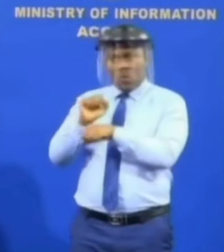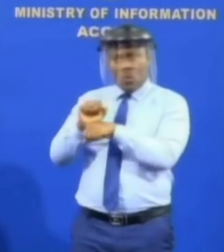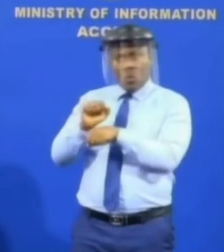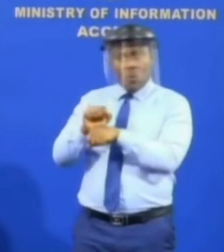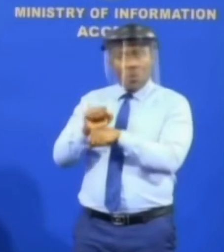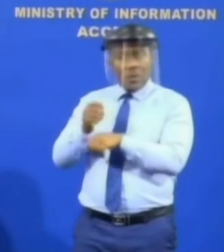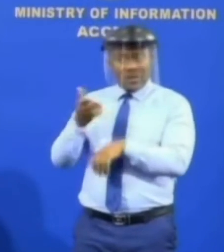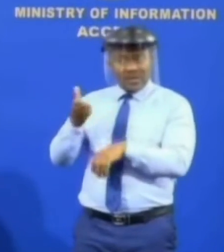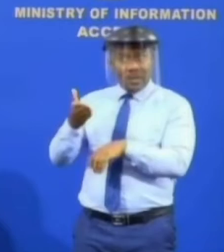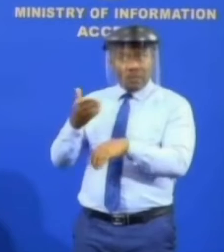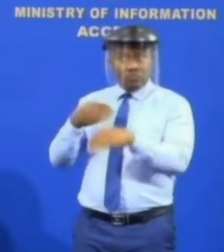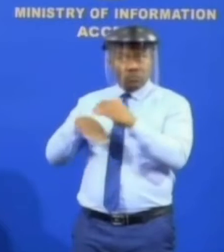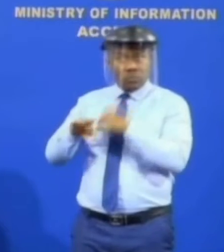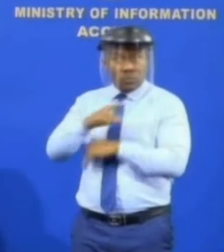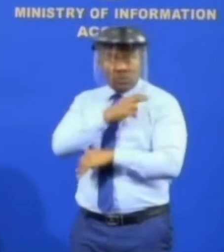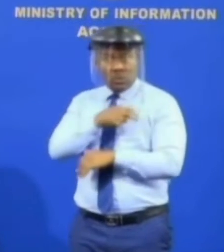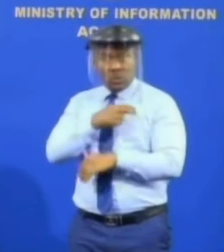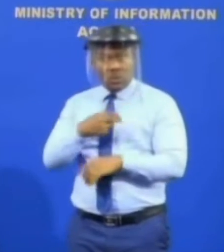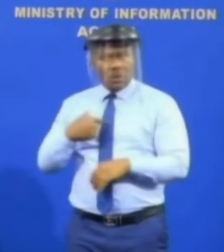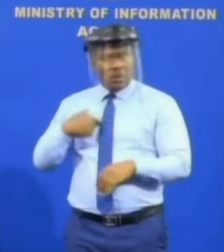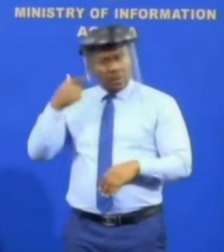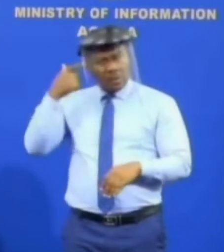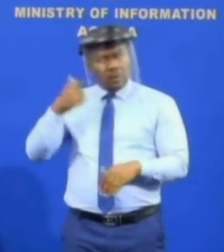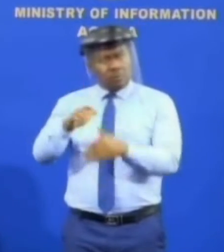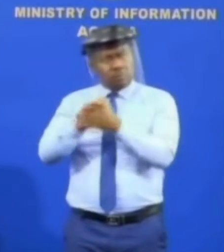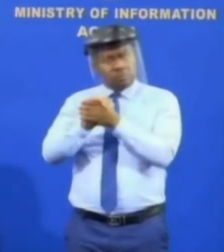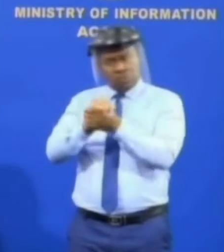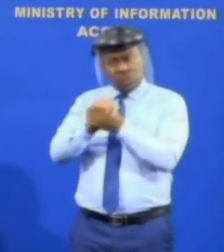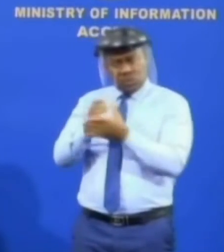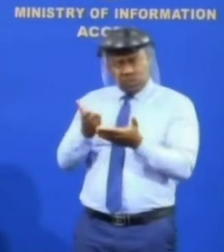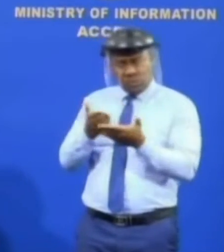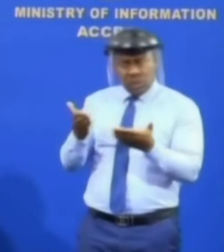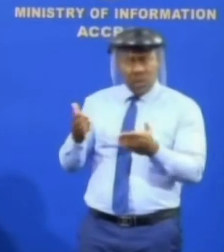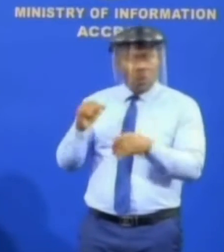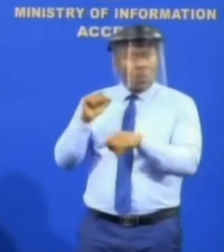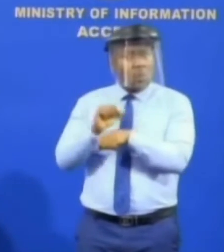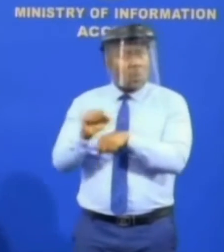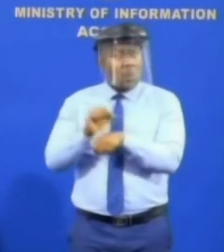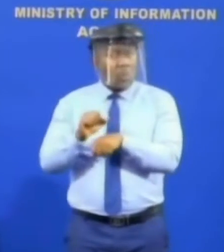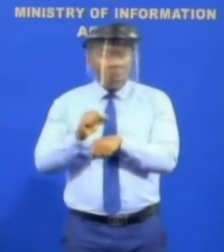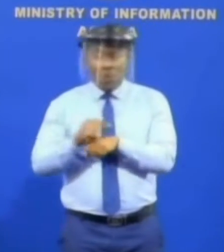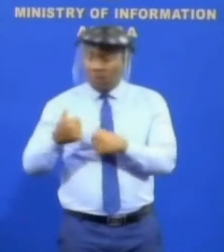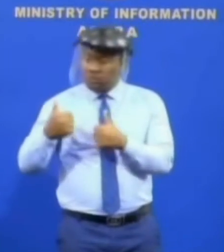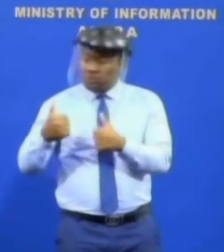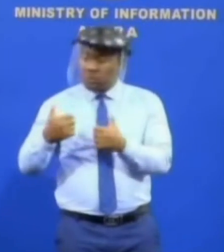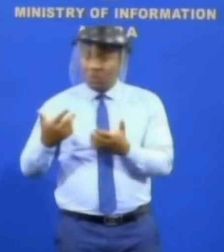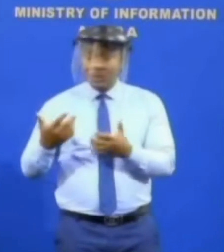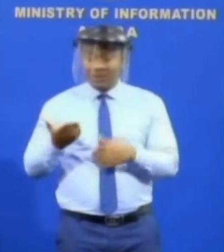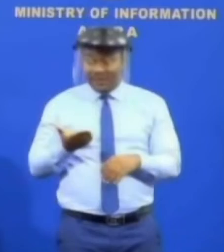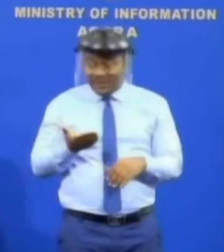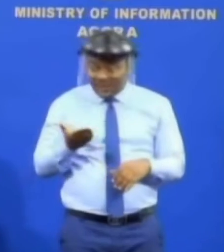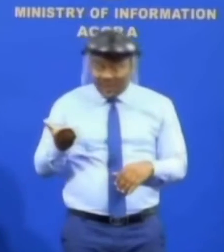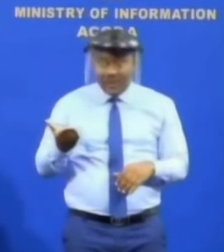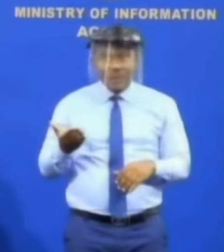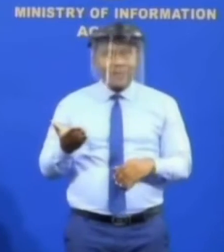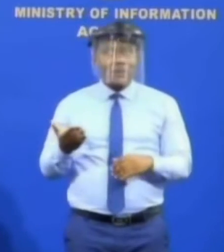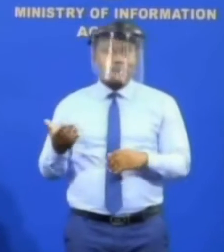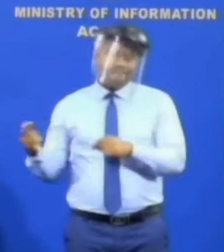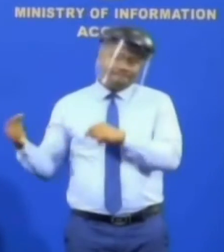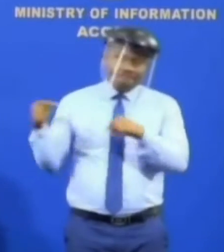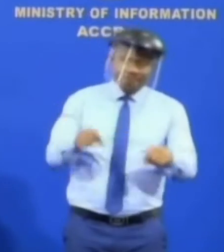them for the job they are doing and the courage with which they are working and the fact that they are even back to